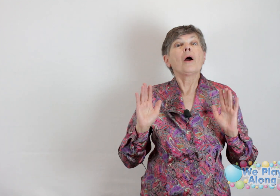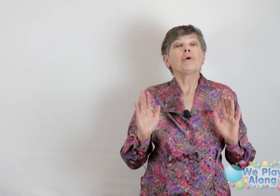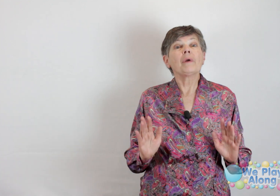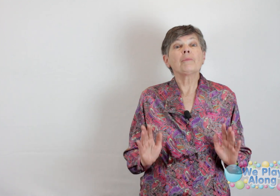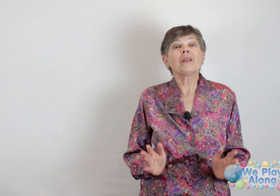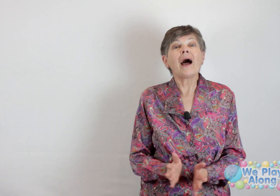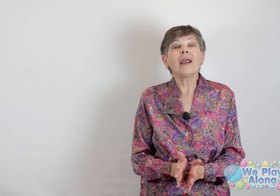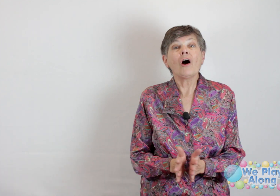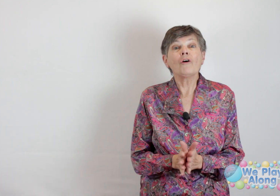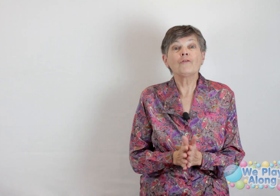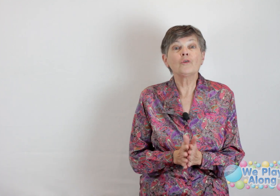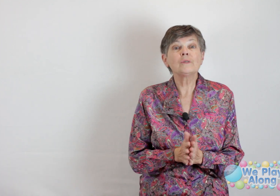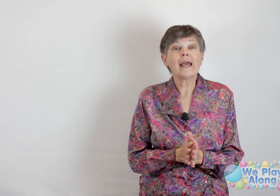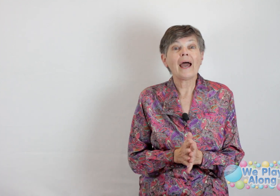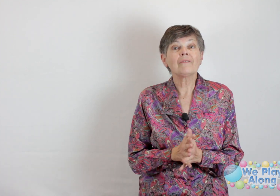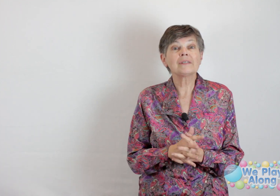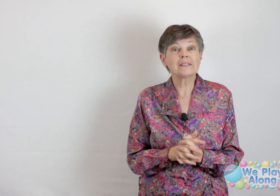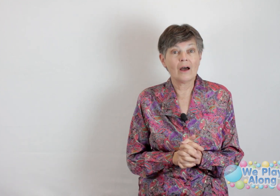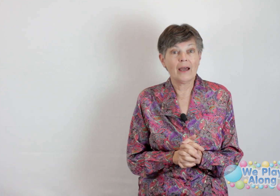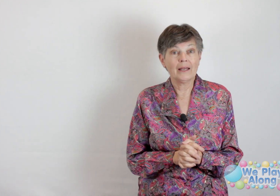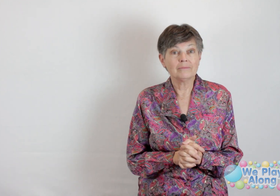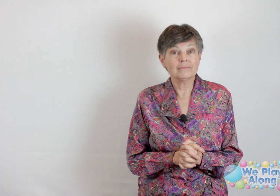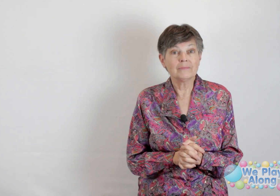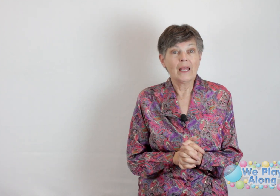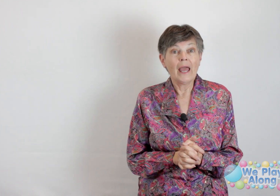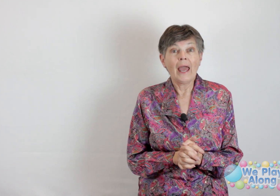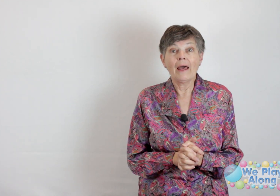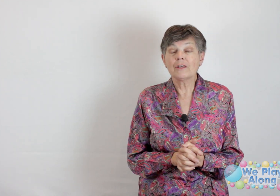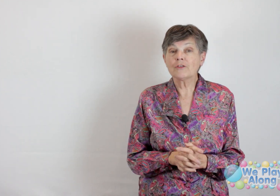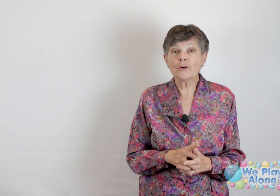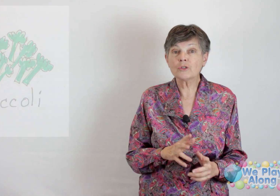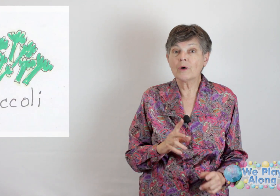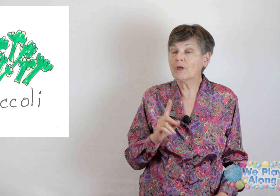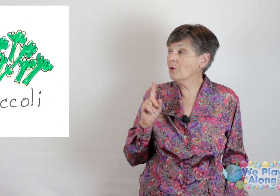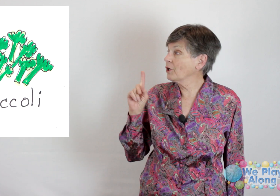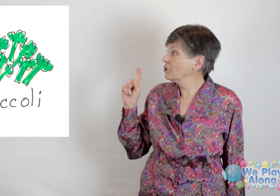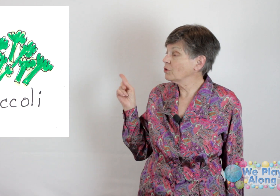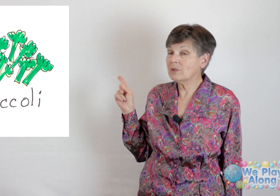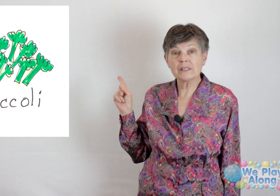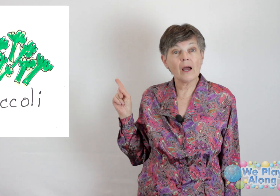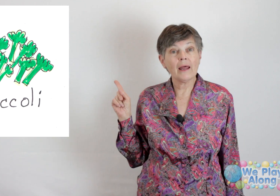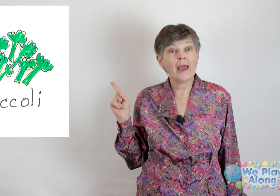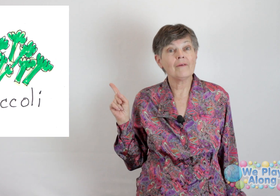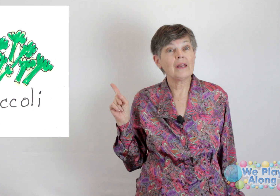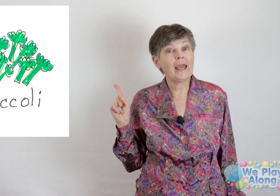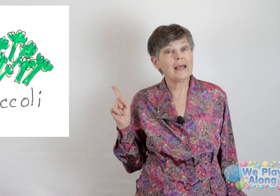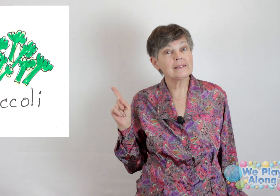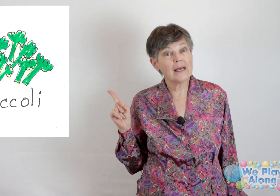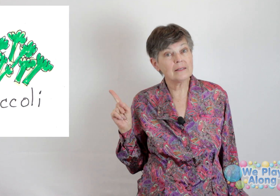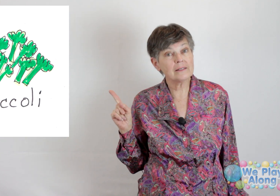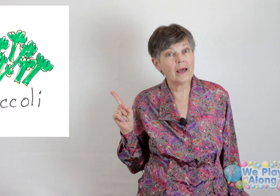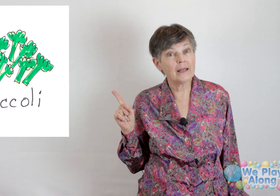remember not all foods have a sign. And this first one that we're going to do does not have an ASL sign.